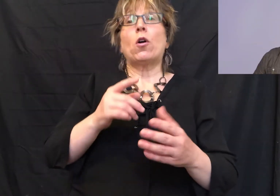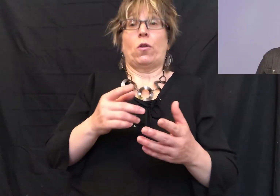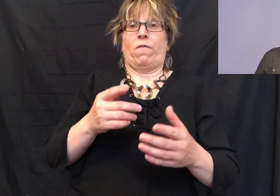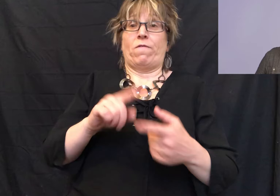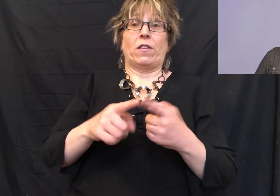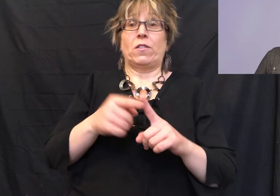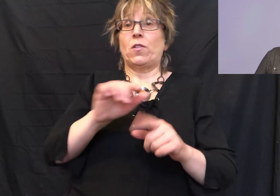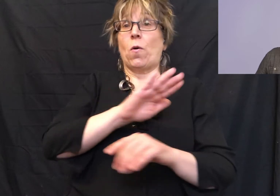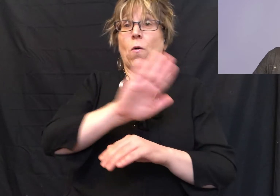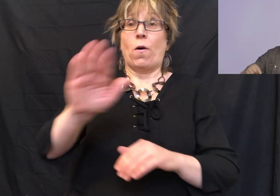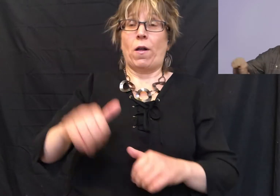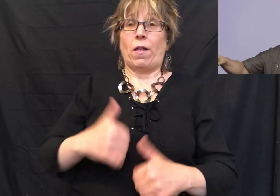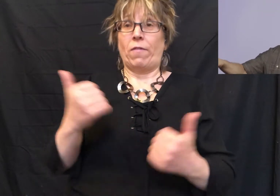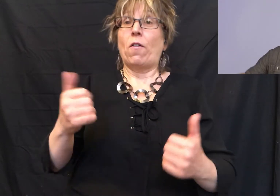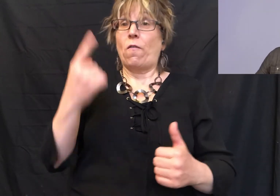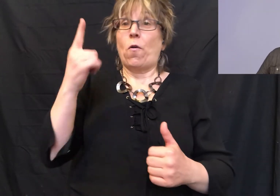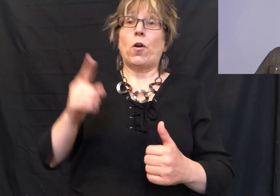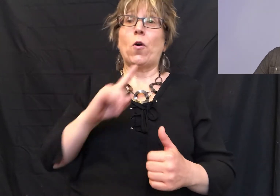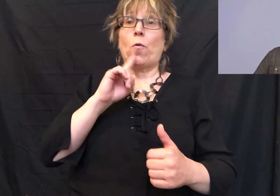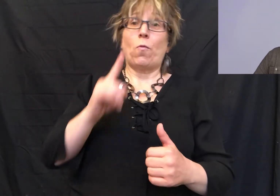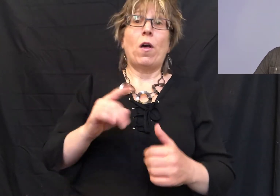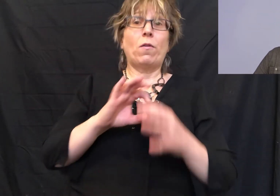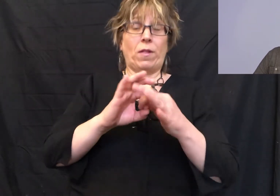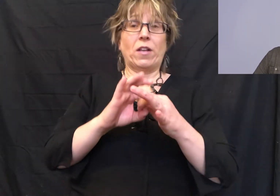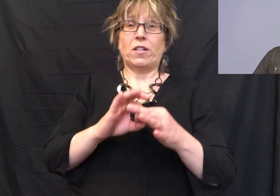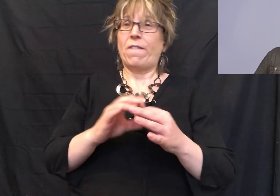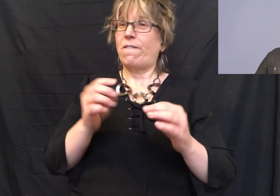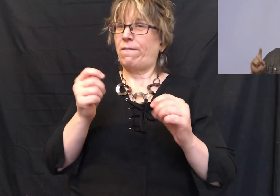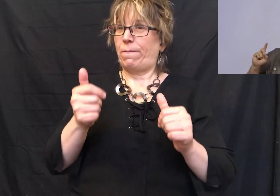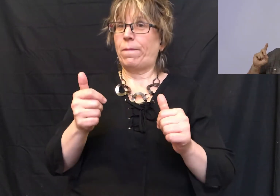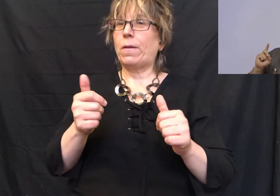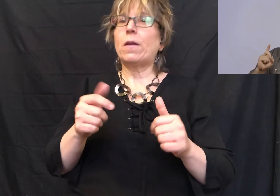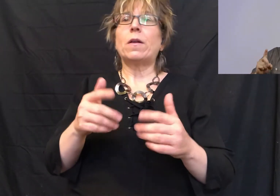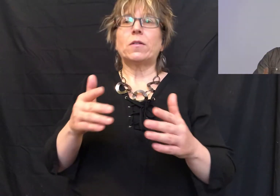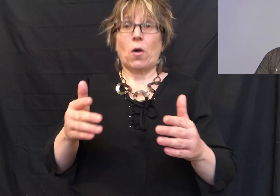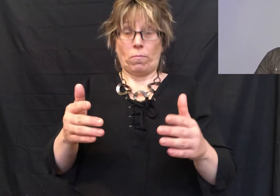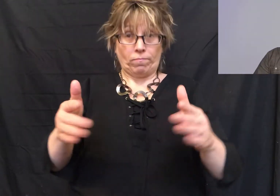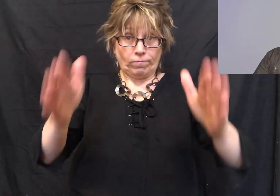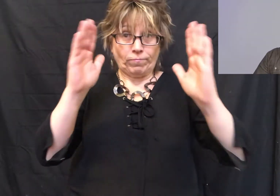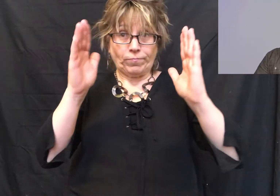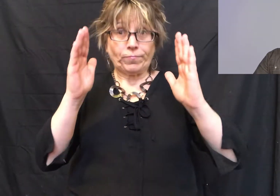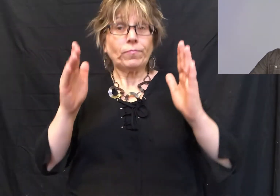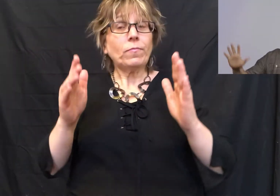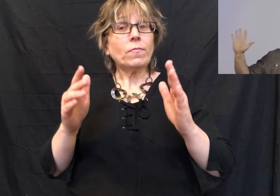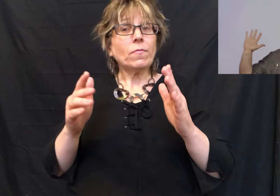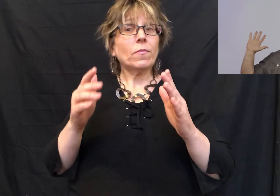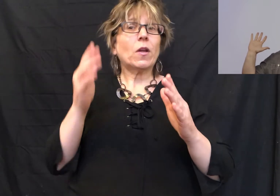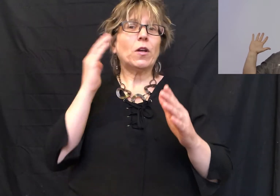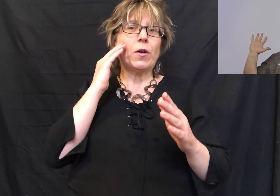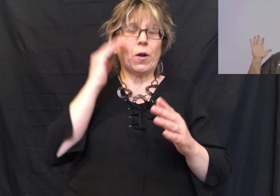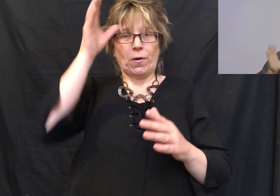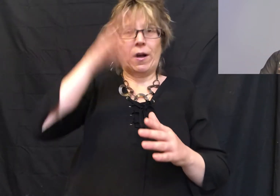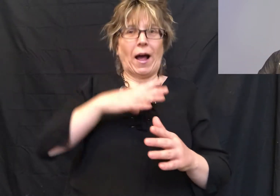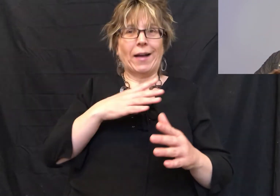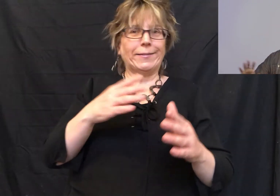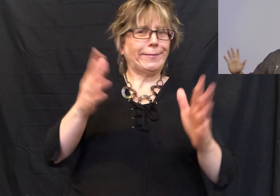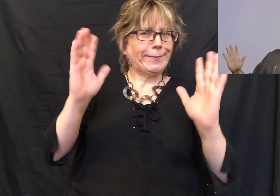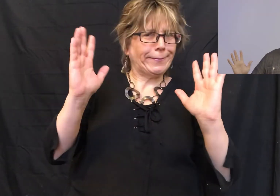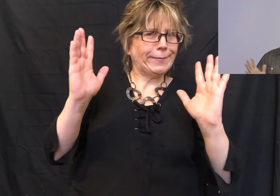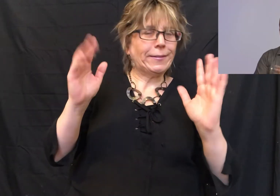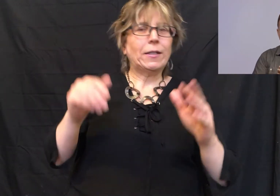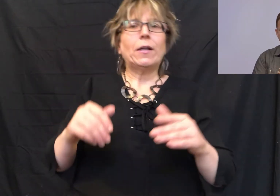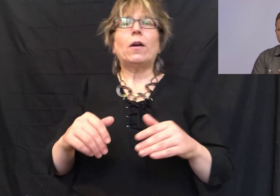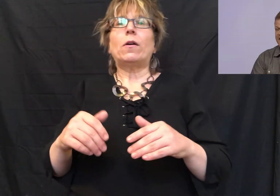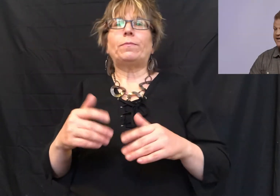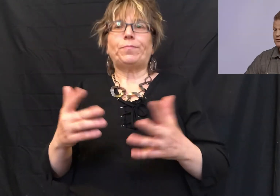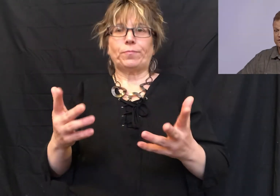real quick where your real relationships are at. And the guys who will lean in with you. Because there's some guys, they're going to back off and hey,